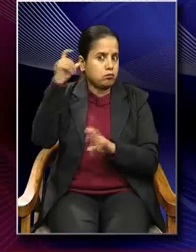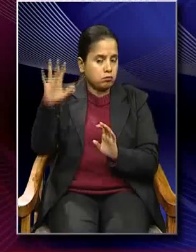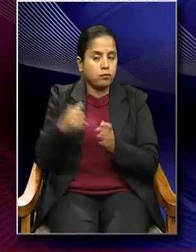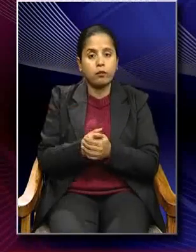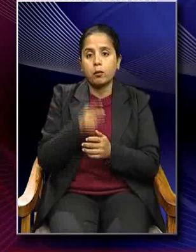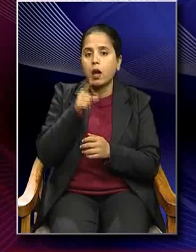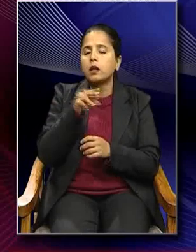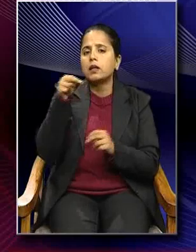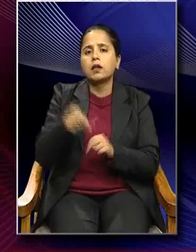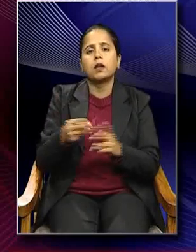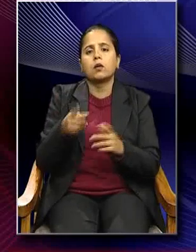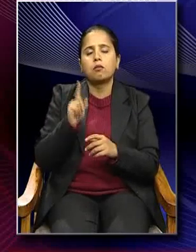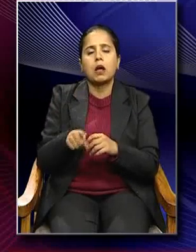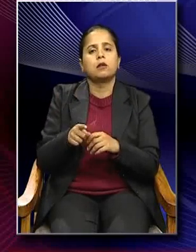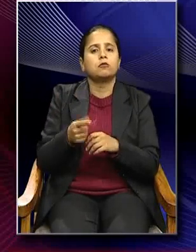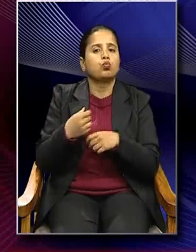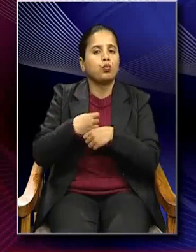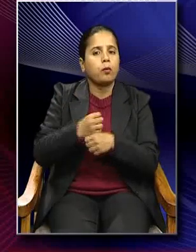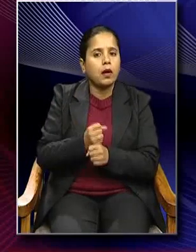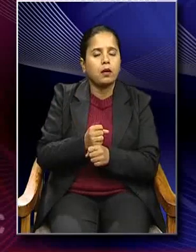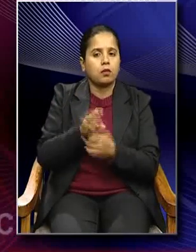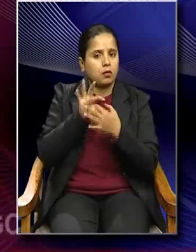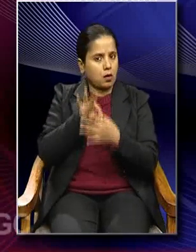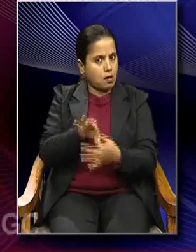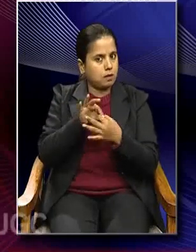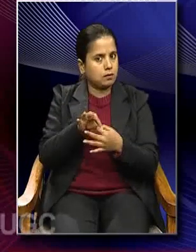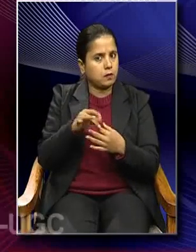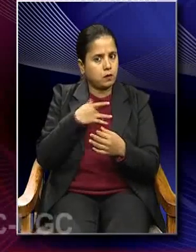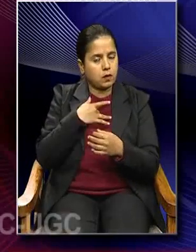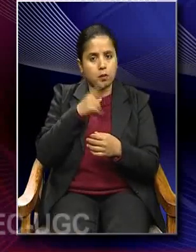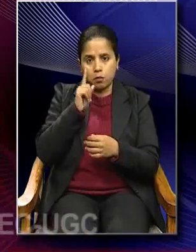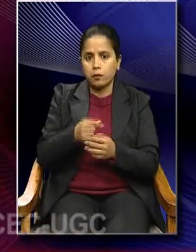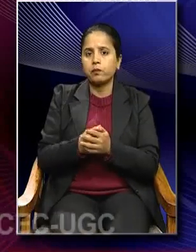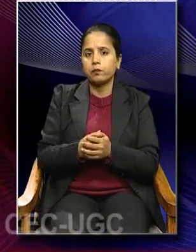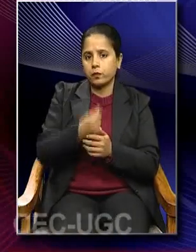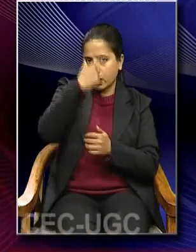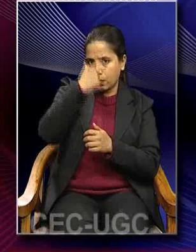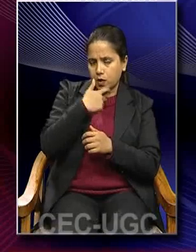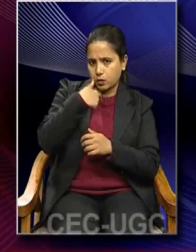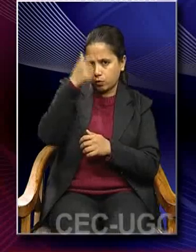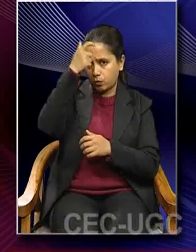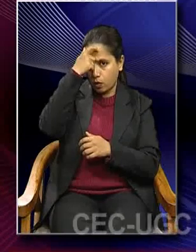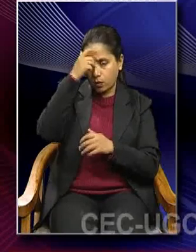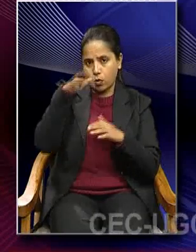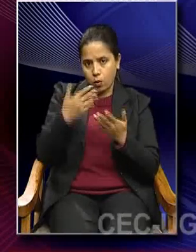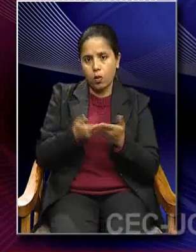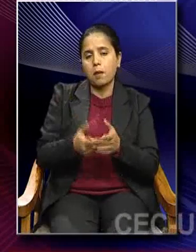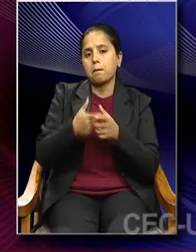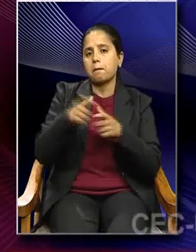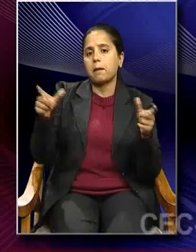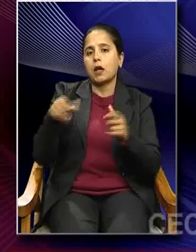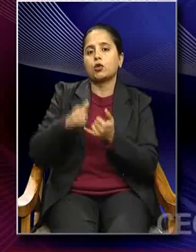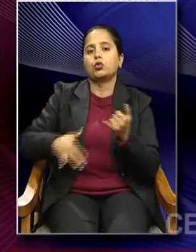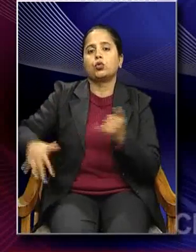be able to construct a connection between the personal problem and larger